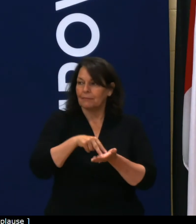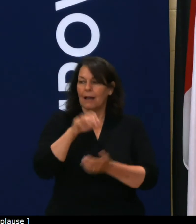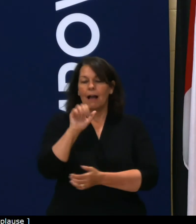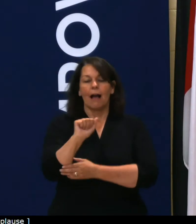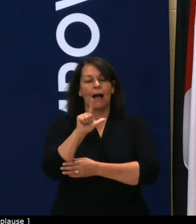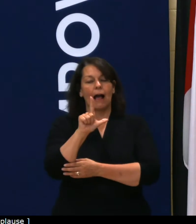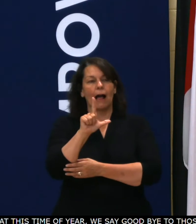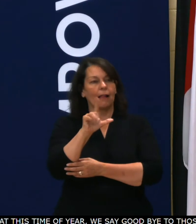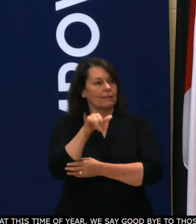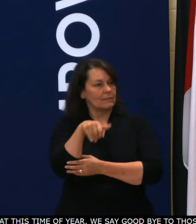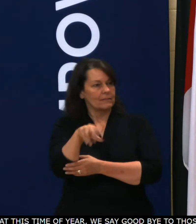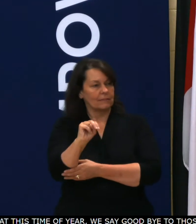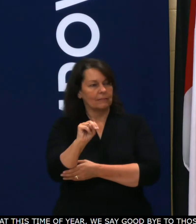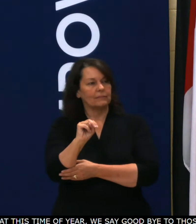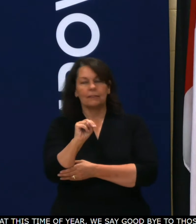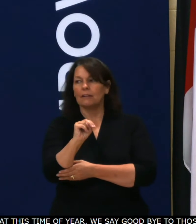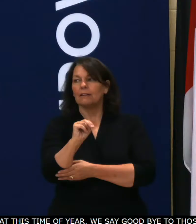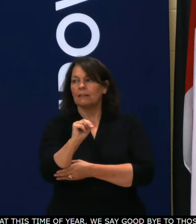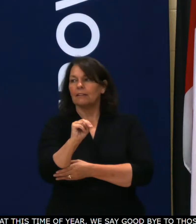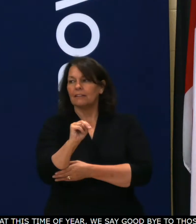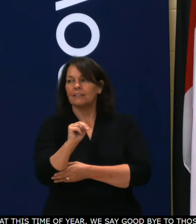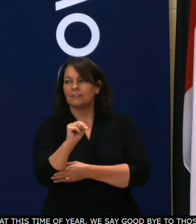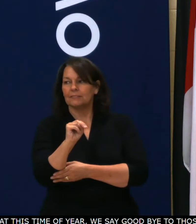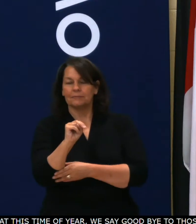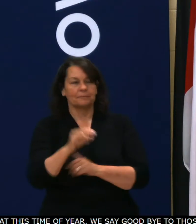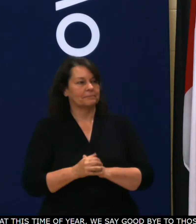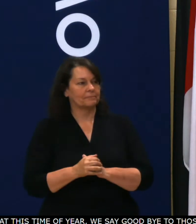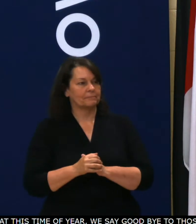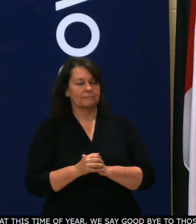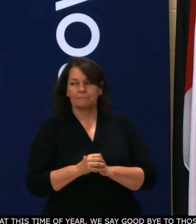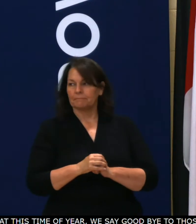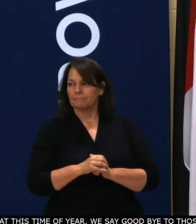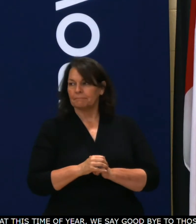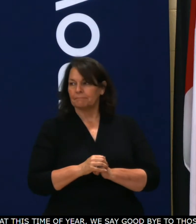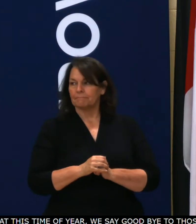faculty, School of Access, Education and Language.